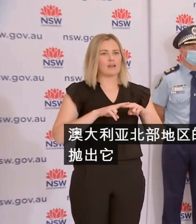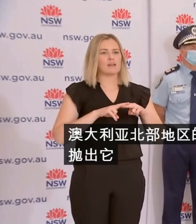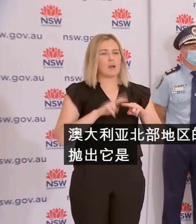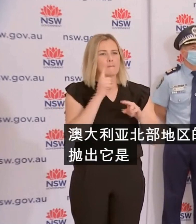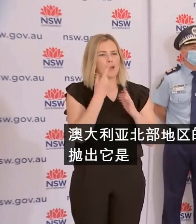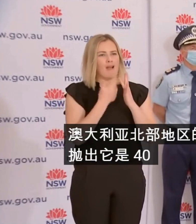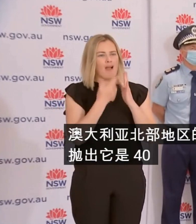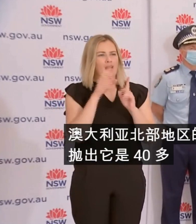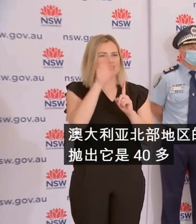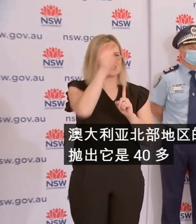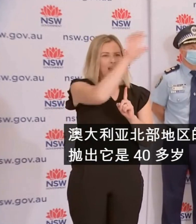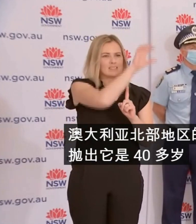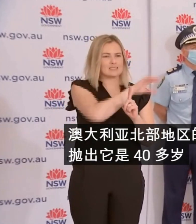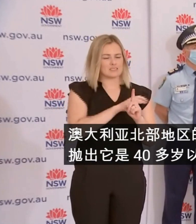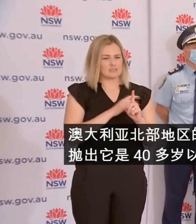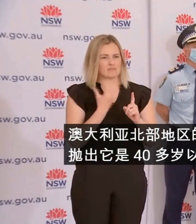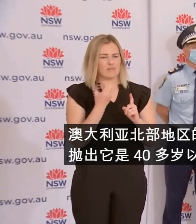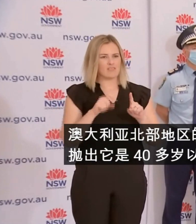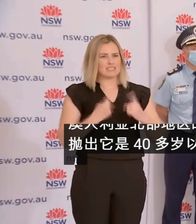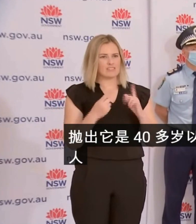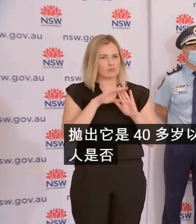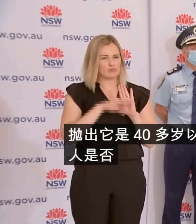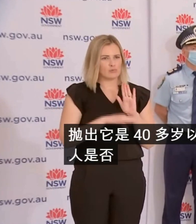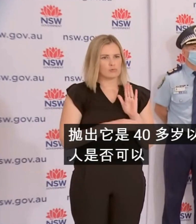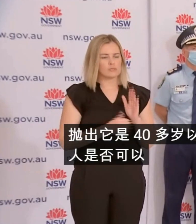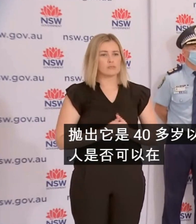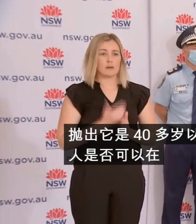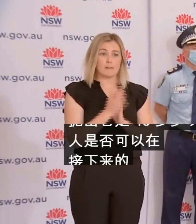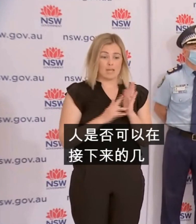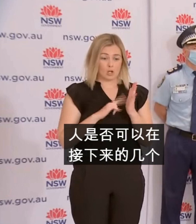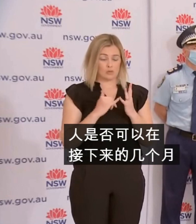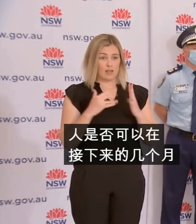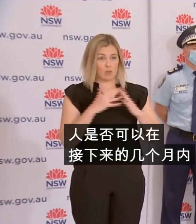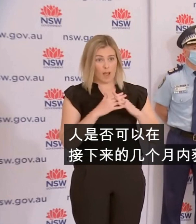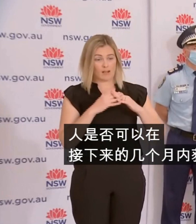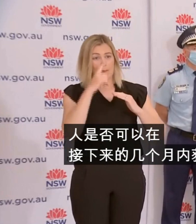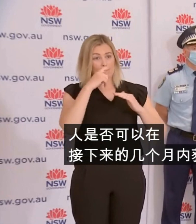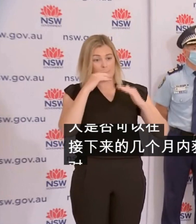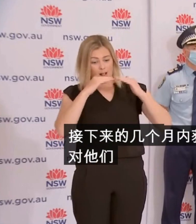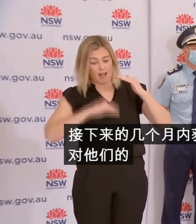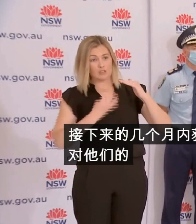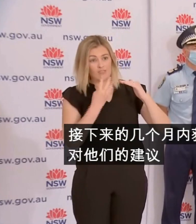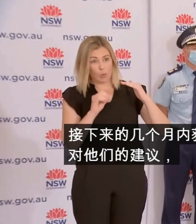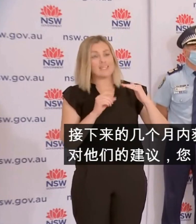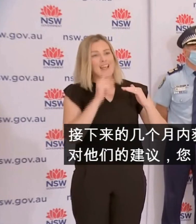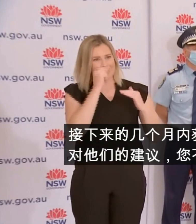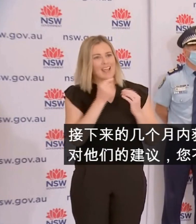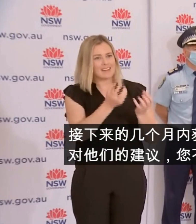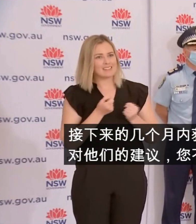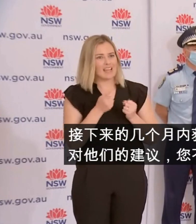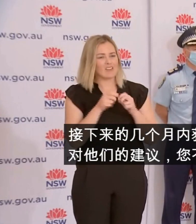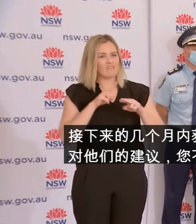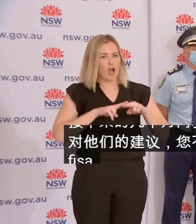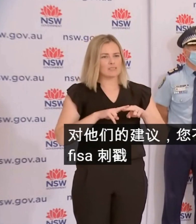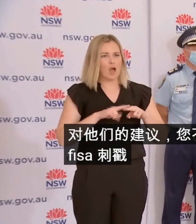dishing it out. Are under 40s here going to be able to get Pfizer in the next couple of months, or is the advice for them you cannot hold